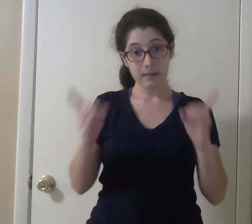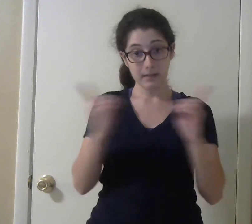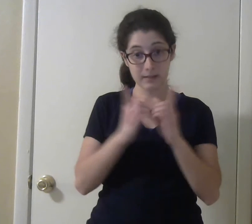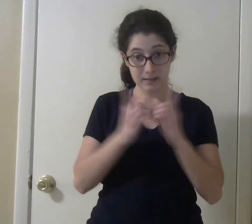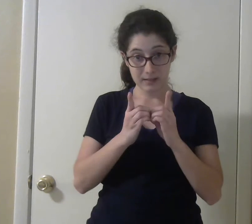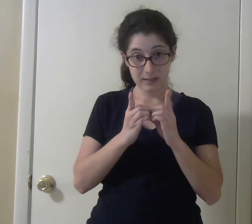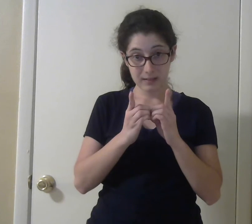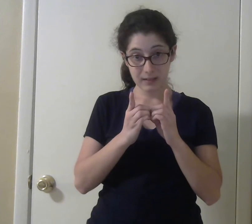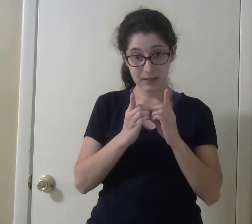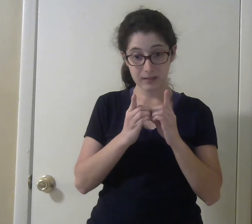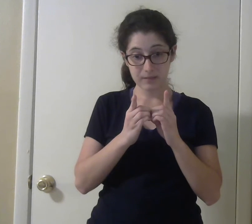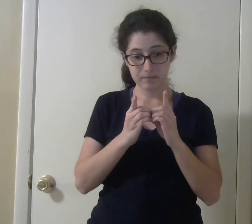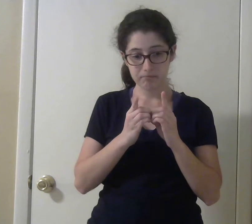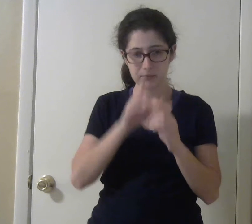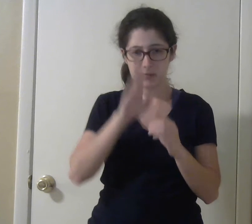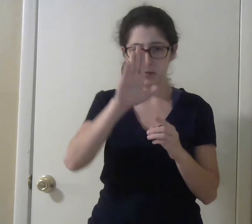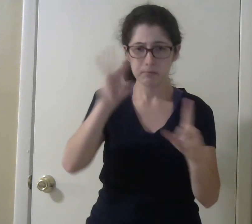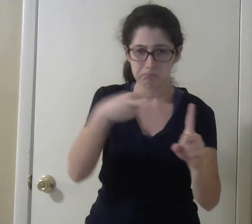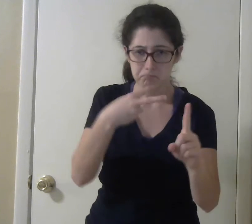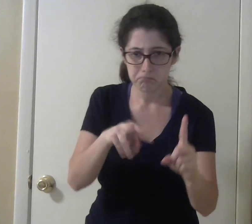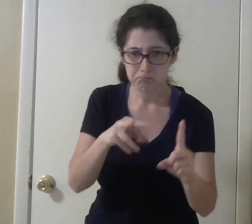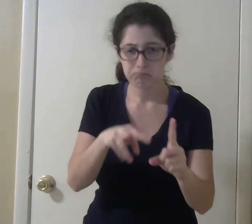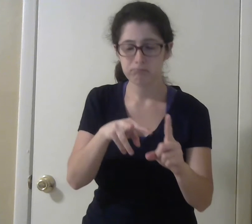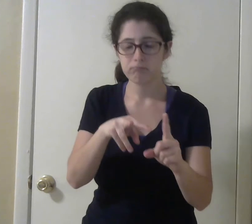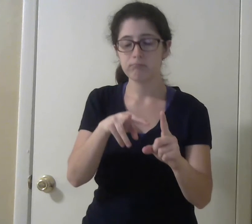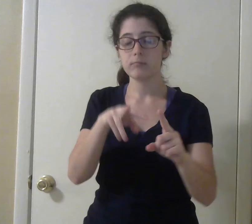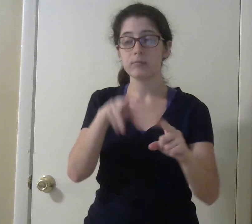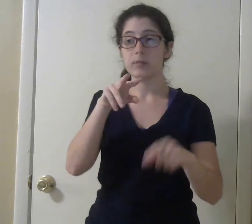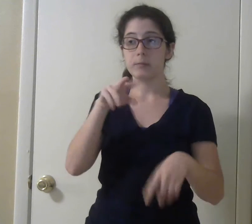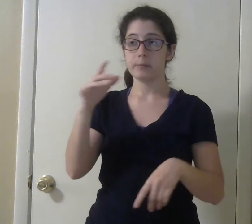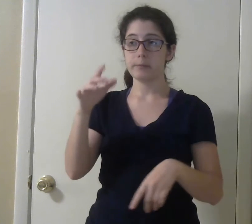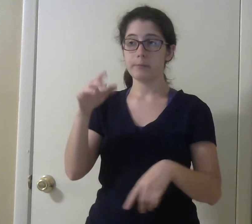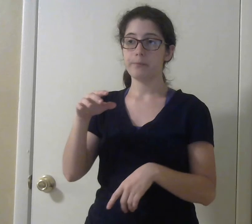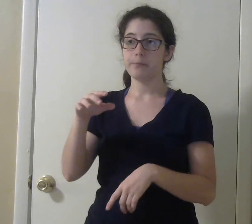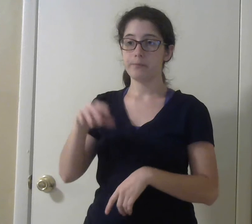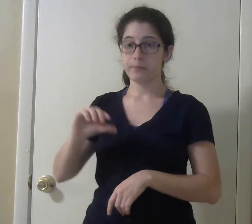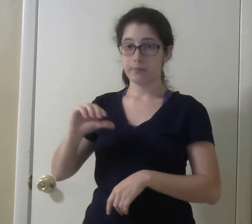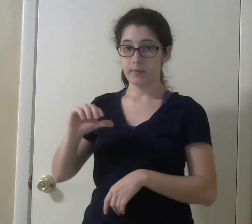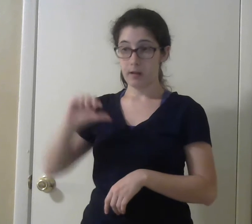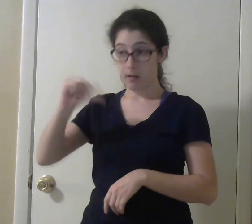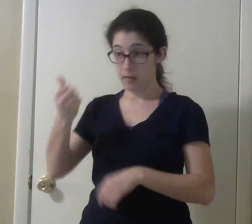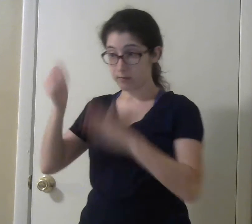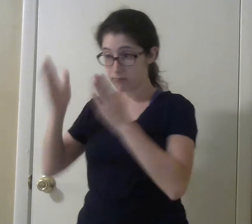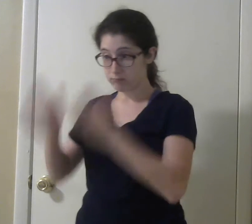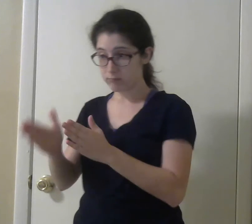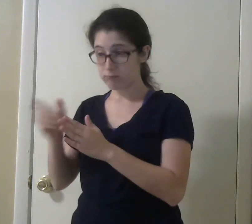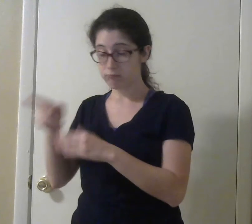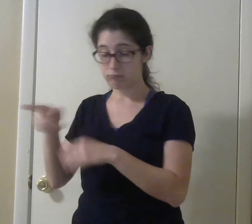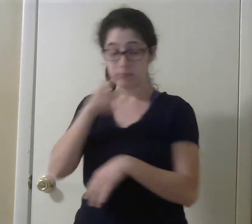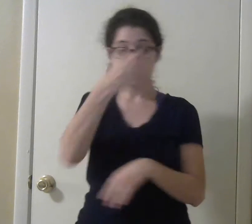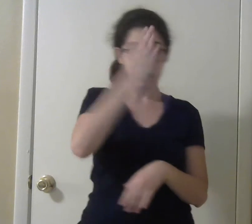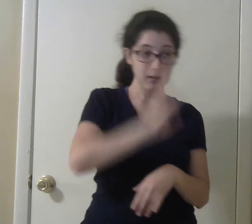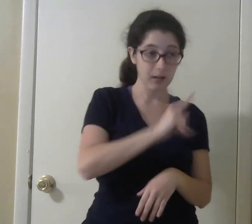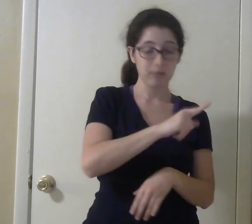to me than God? Is it? And if it is, I don't care if the person's a believer or an unbeliever, Christian or non-Christian. You